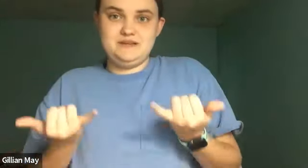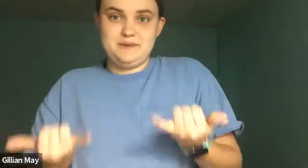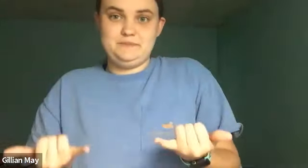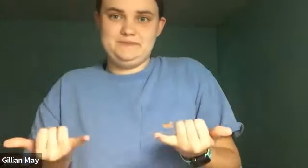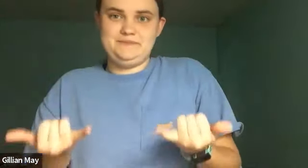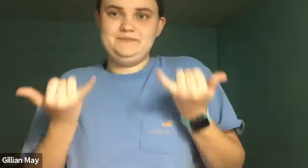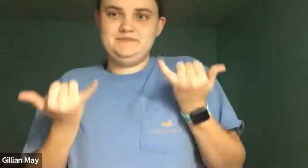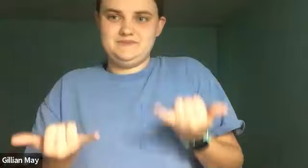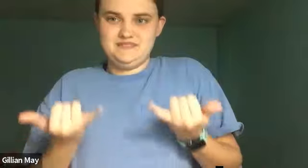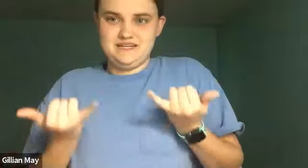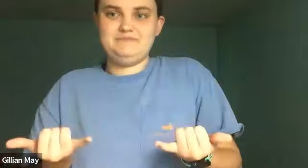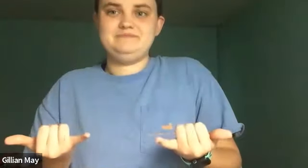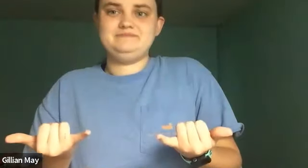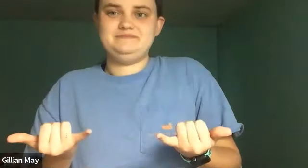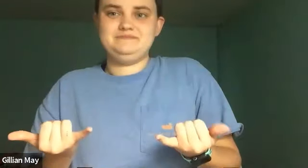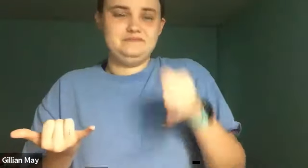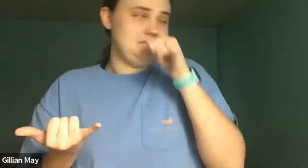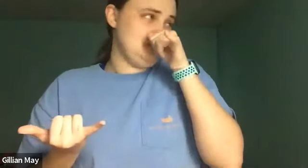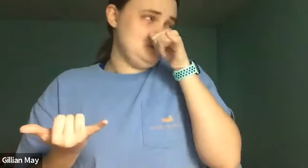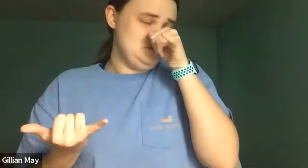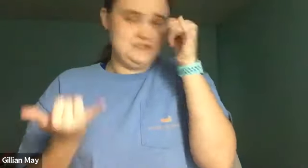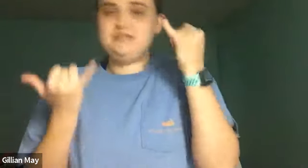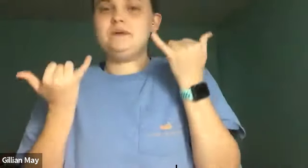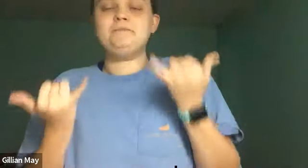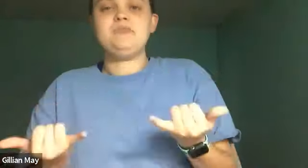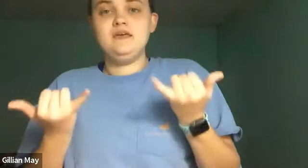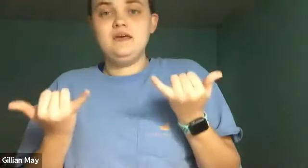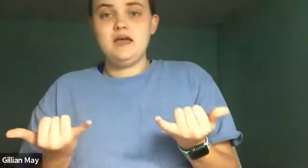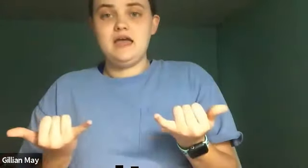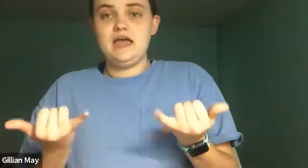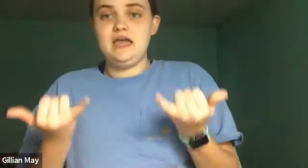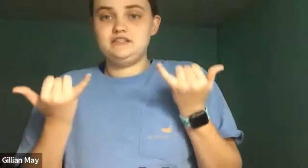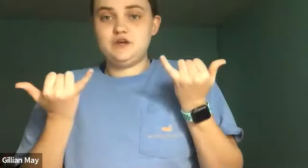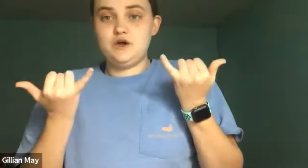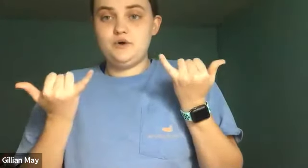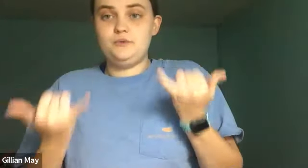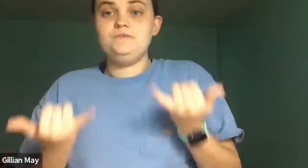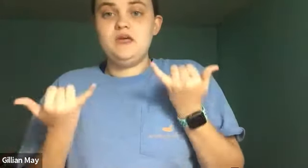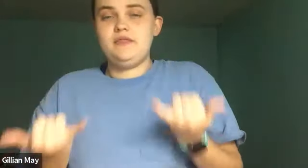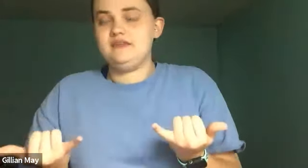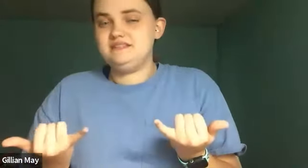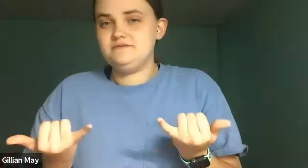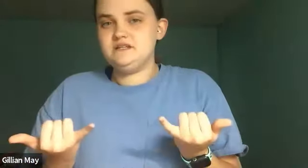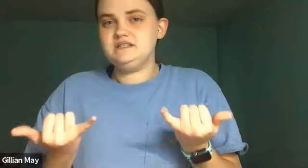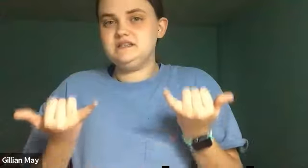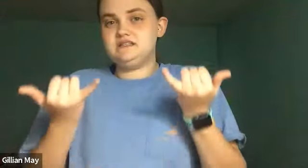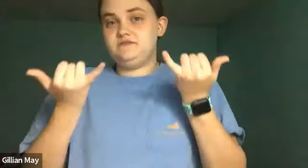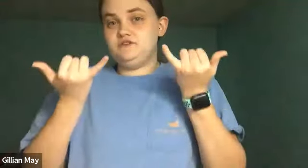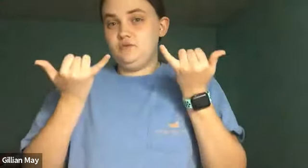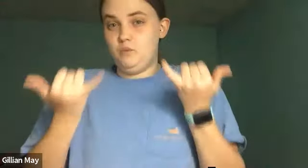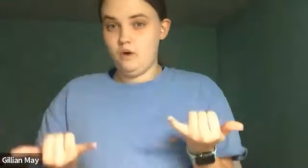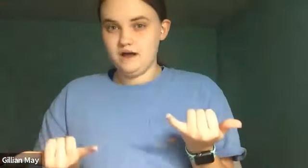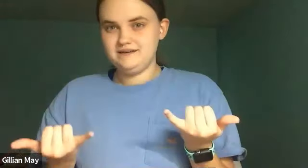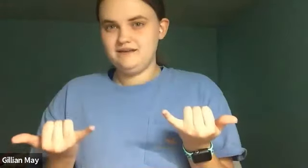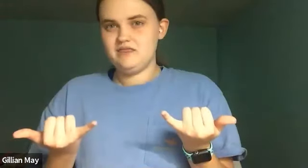today, today. Excuse me. And so the difference is if you do one,